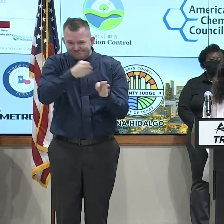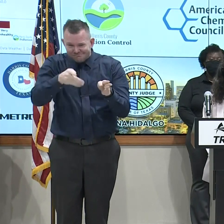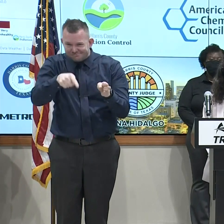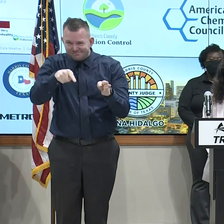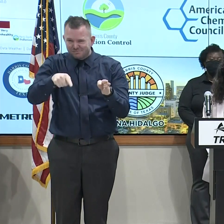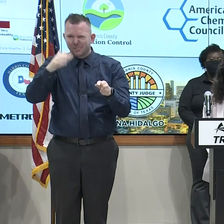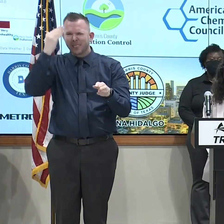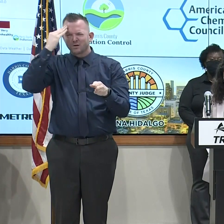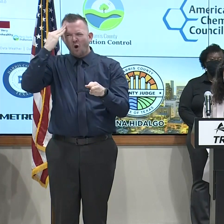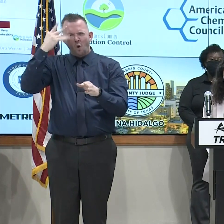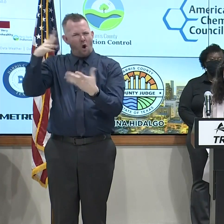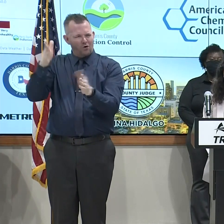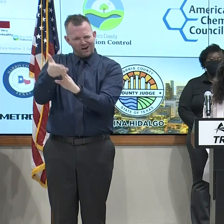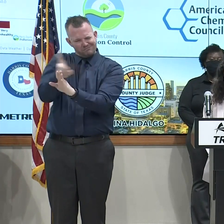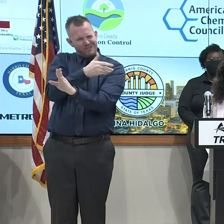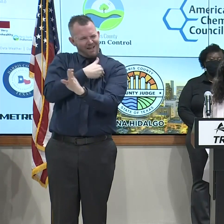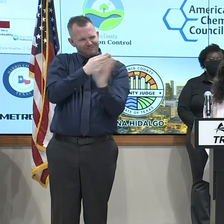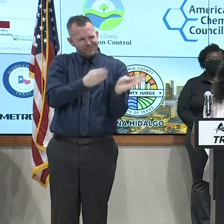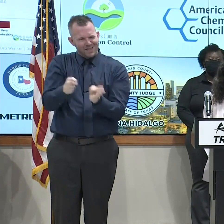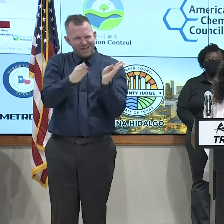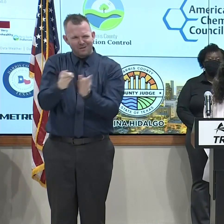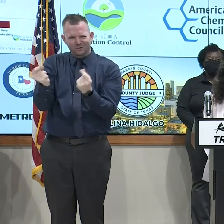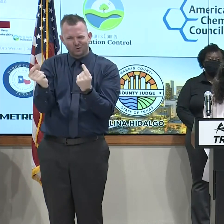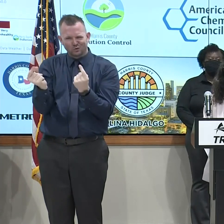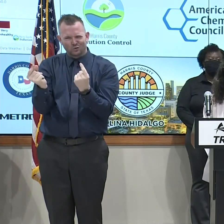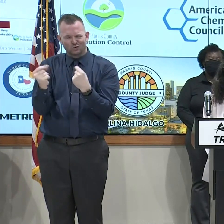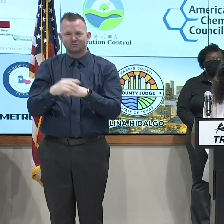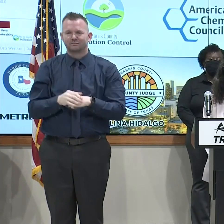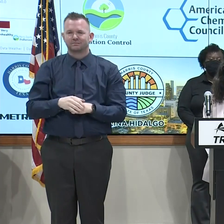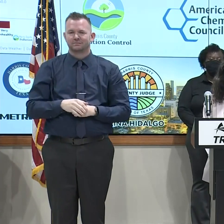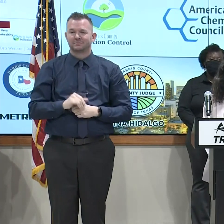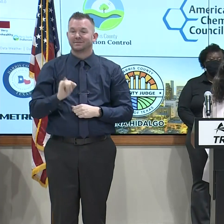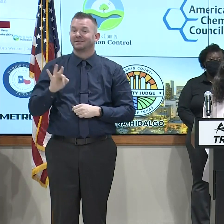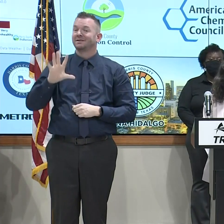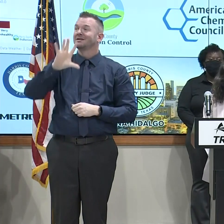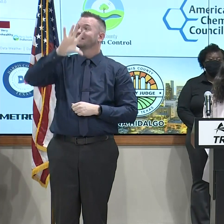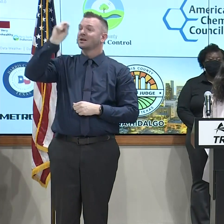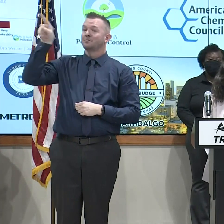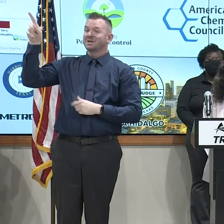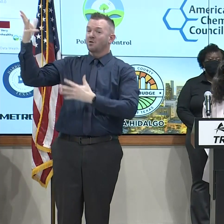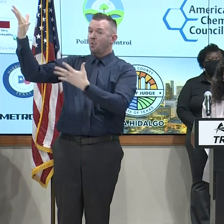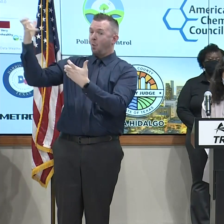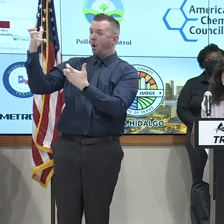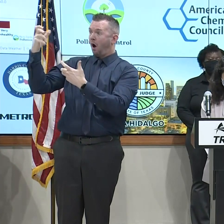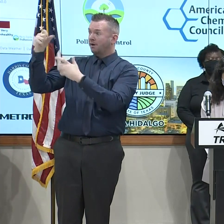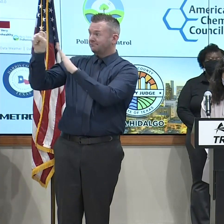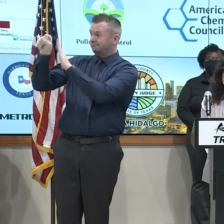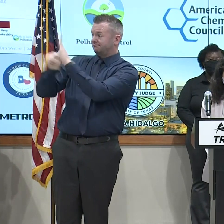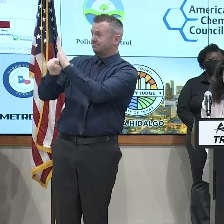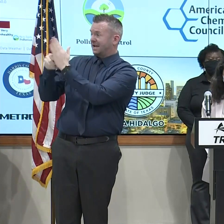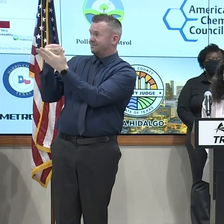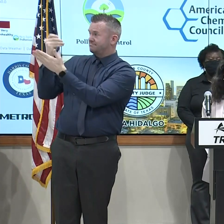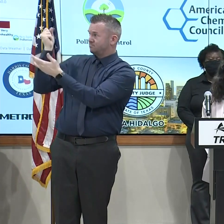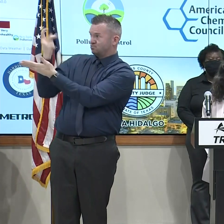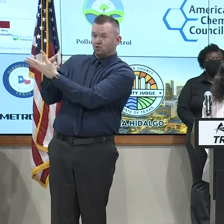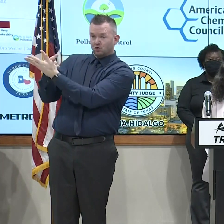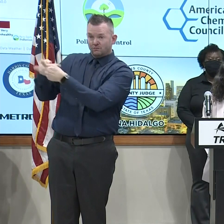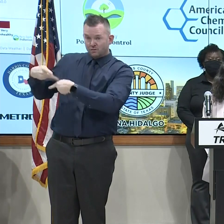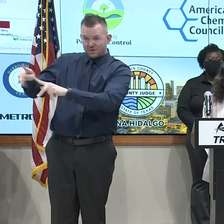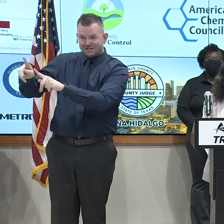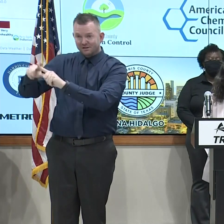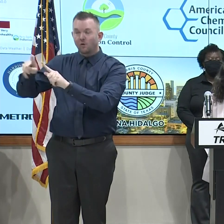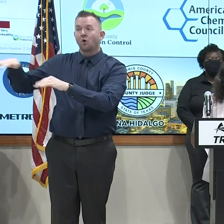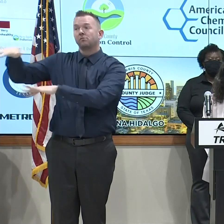informing residents when a polluter next door is seeking permission from the state to pollute even more. When polluters